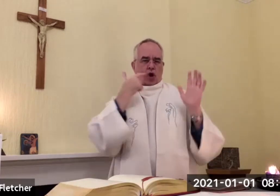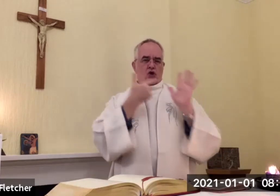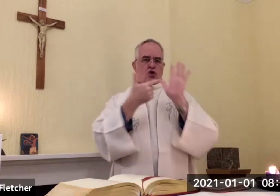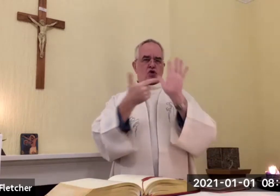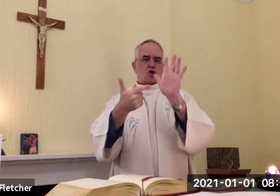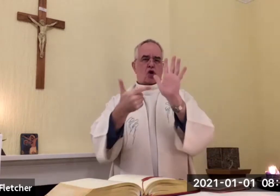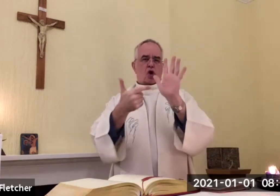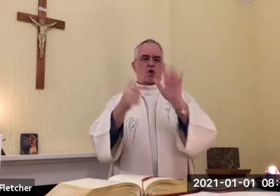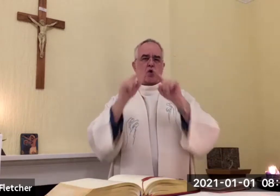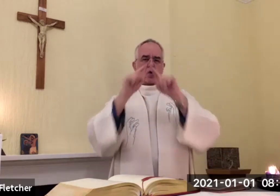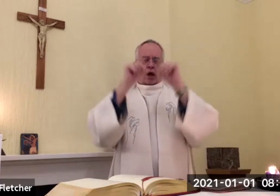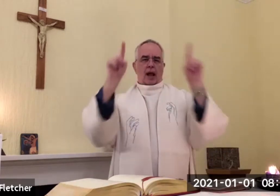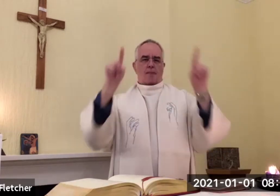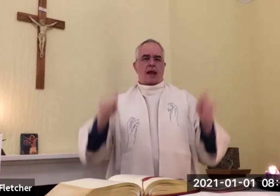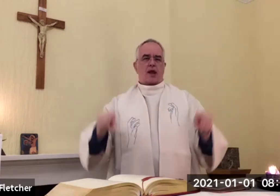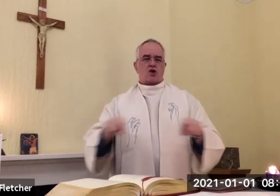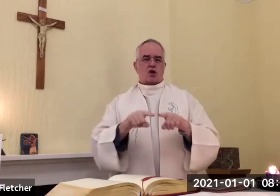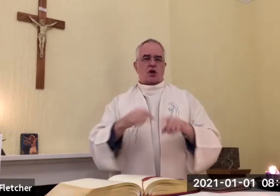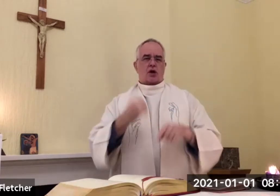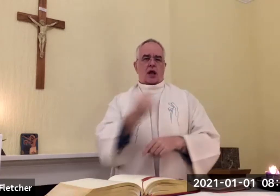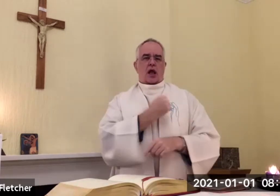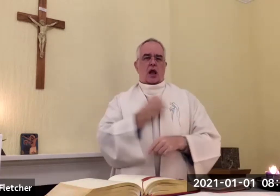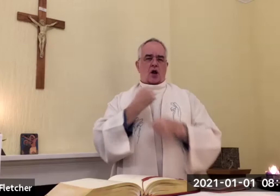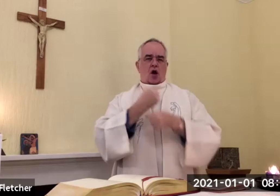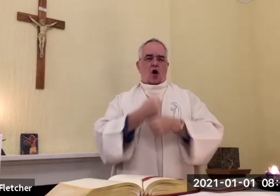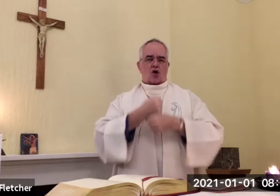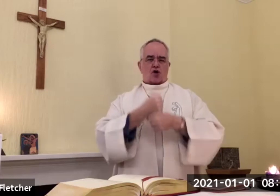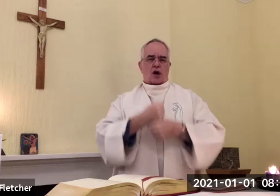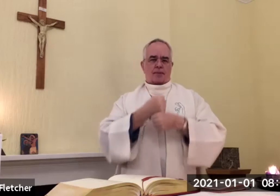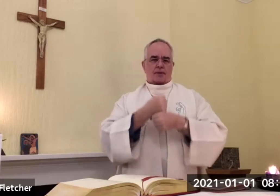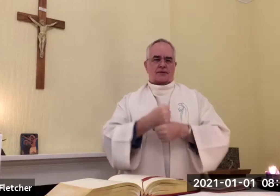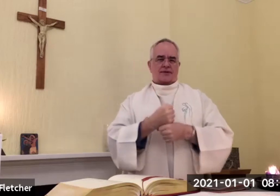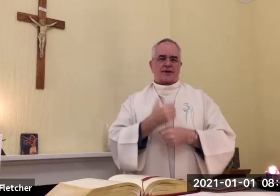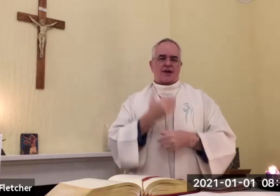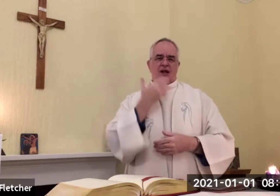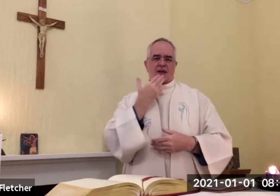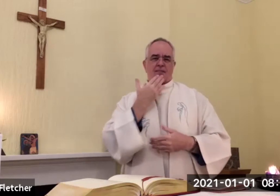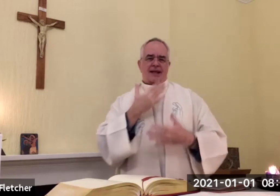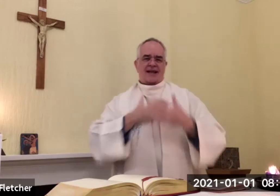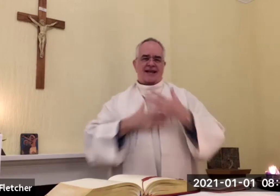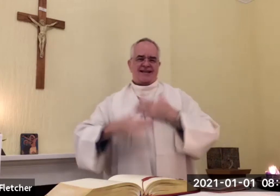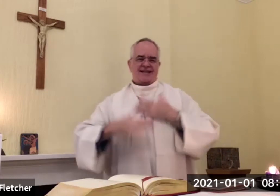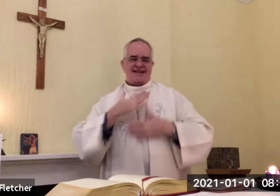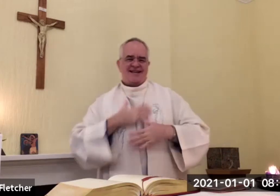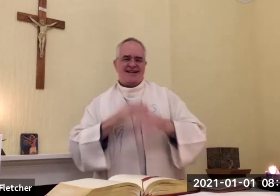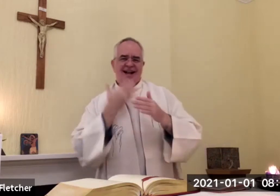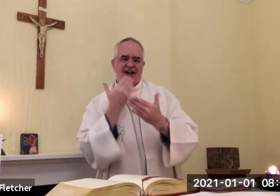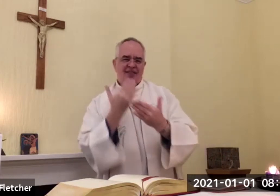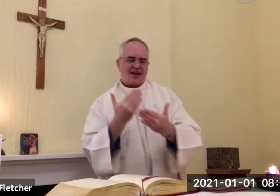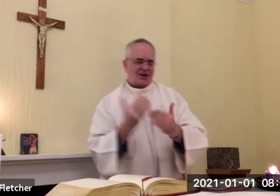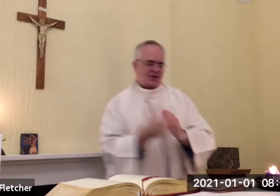to show you a picture in our chapel. Please, thank you.